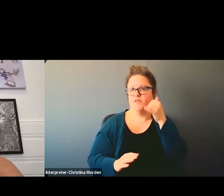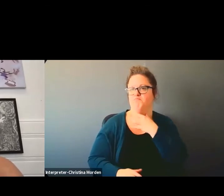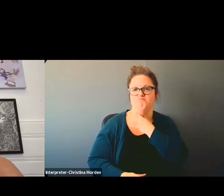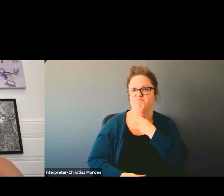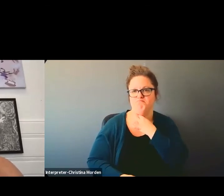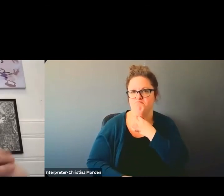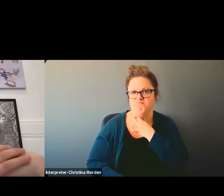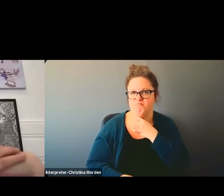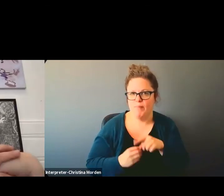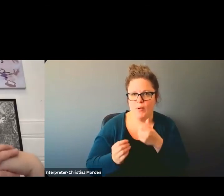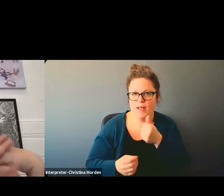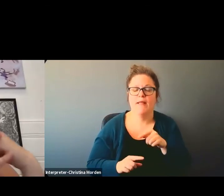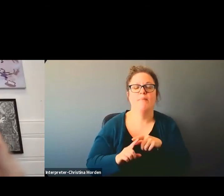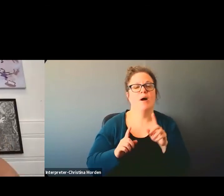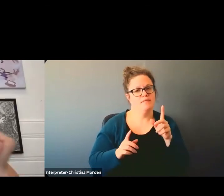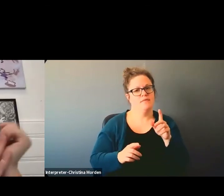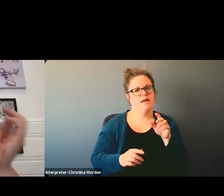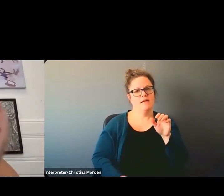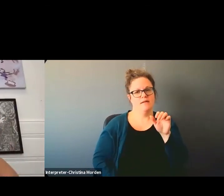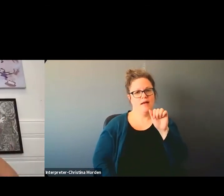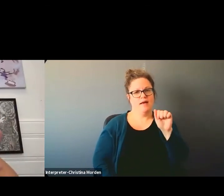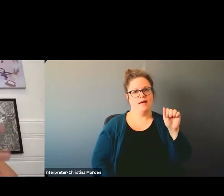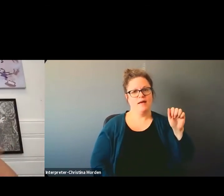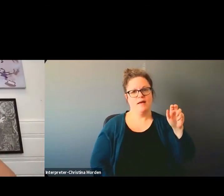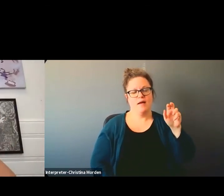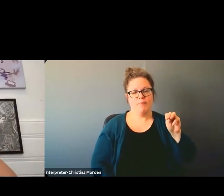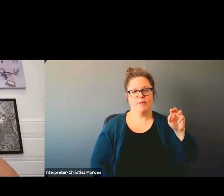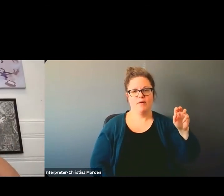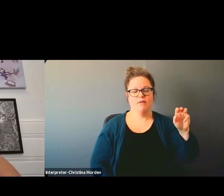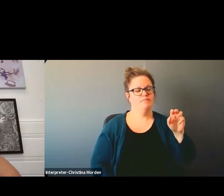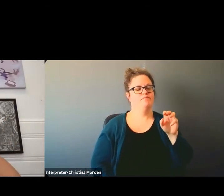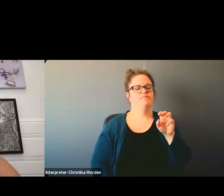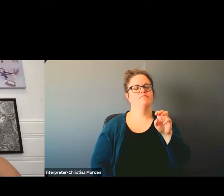yeah, and this project's going to be really great, really great.